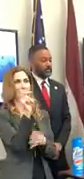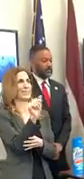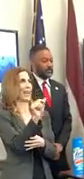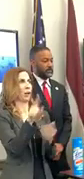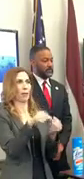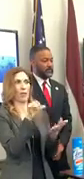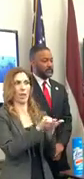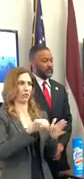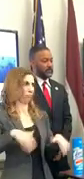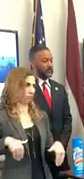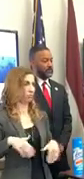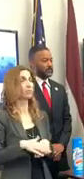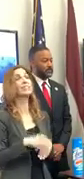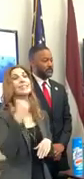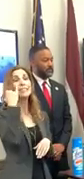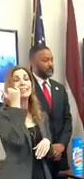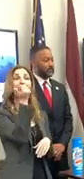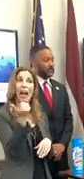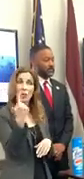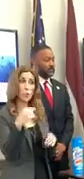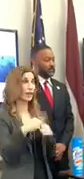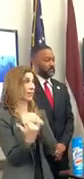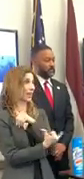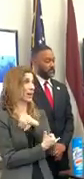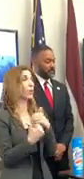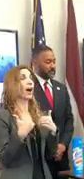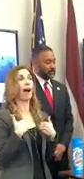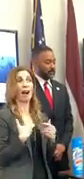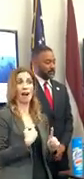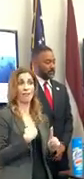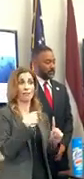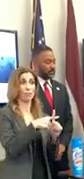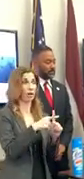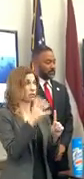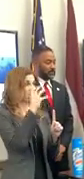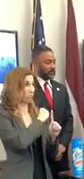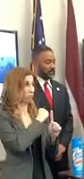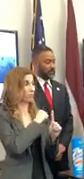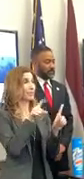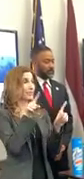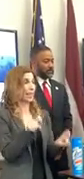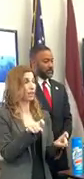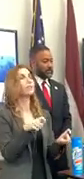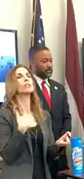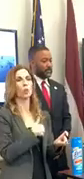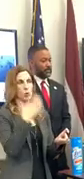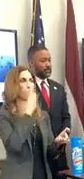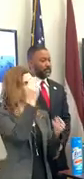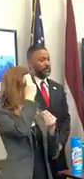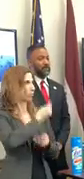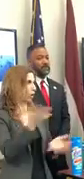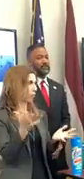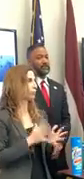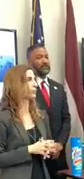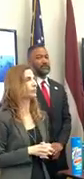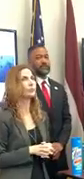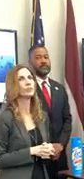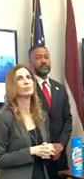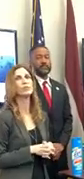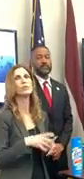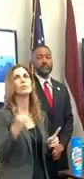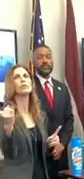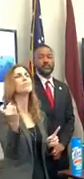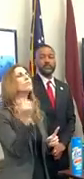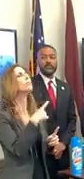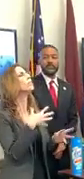should any individual in the county have a test that comes up as a presumptive positive, we will let you know. Any updates